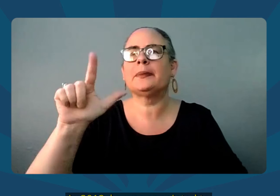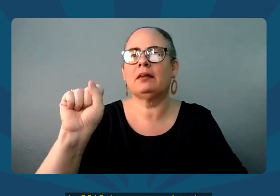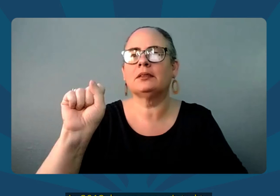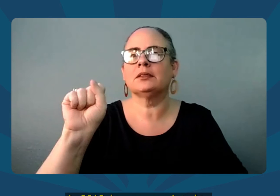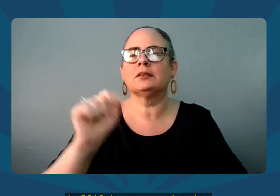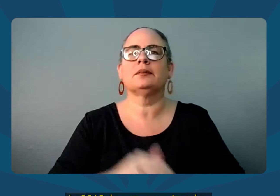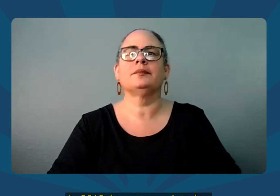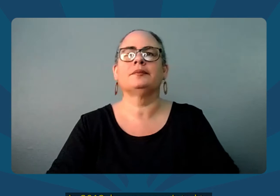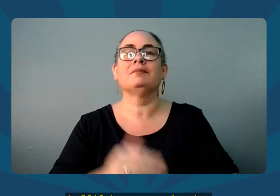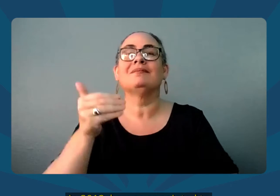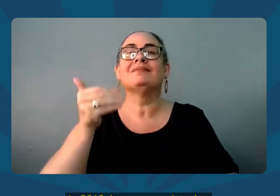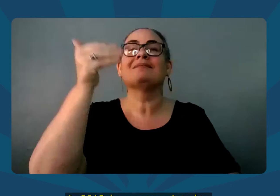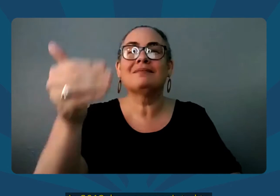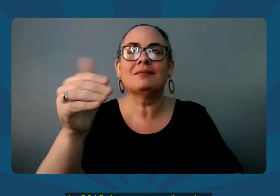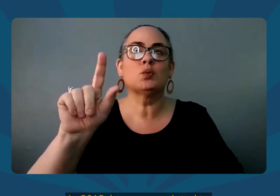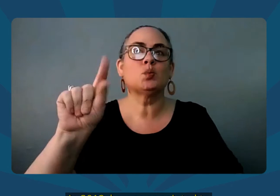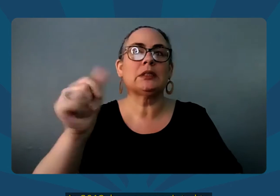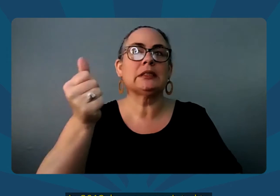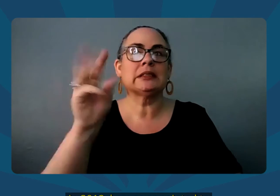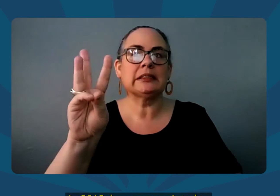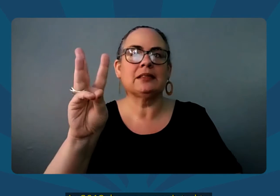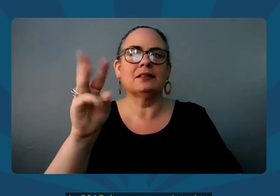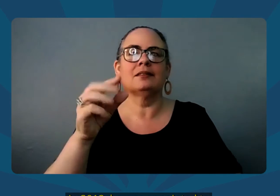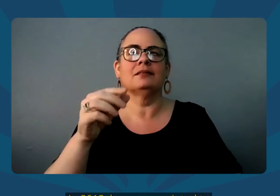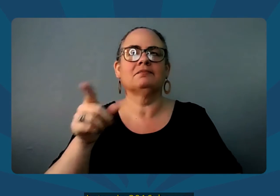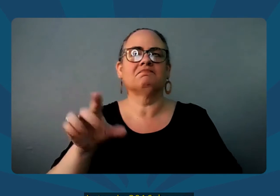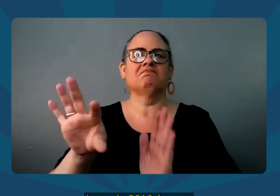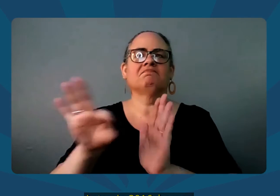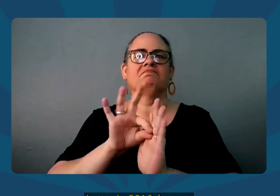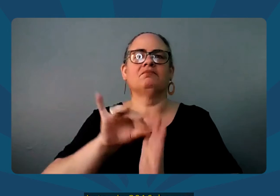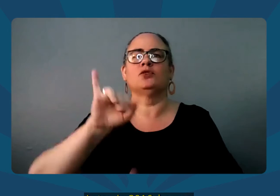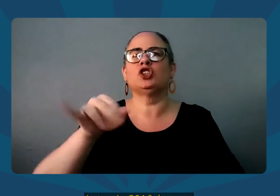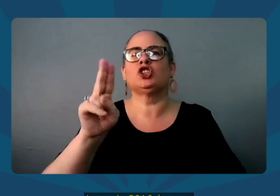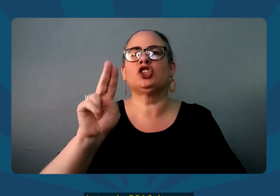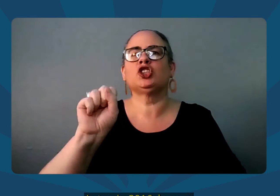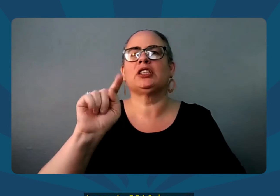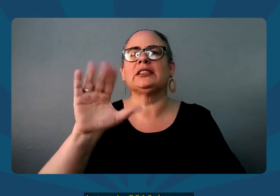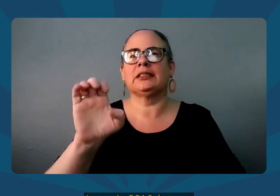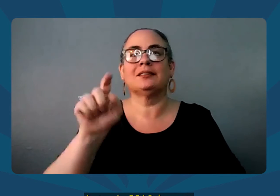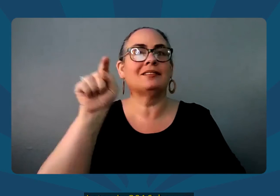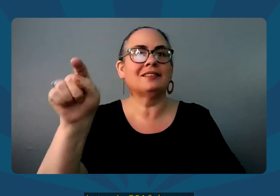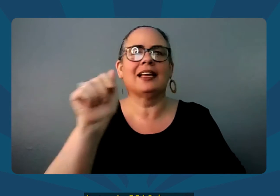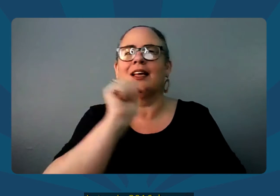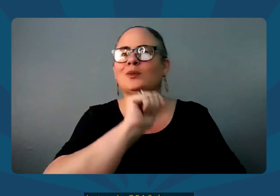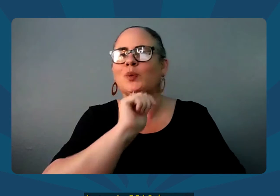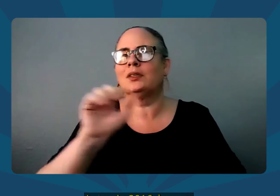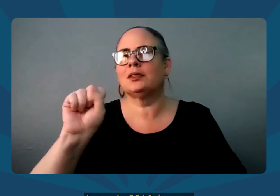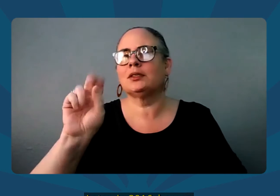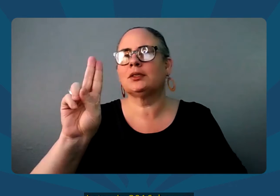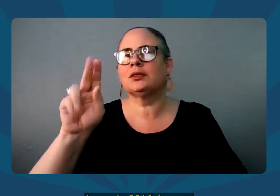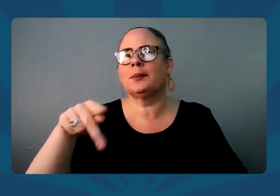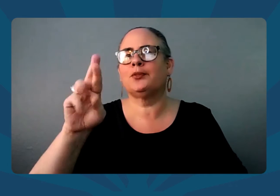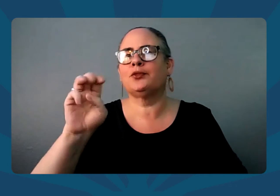2012, he was appointed to the Arizona Court of Appeals. Later, in 2016, he was appointed as